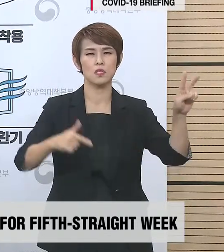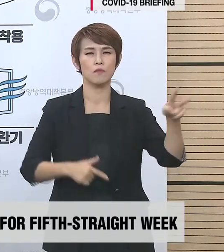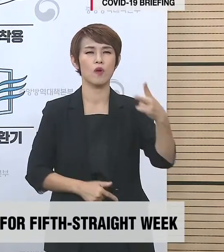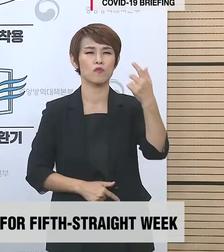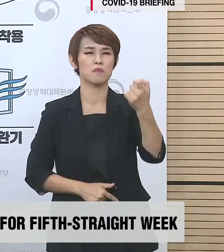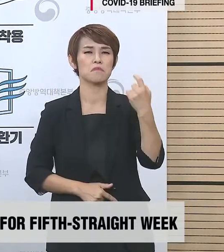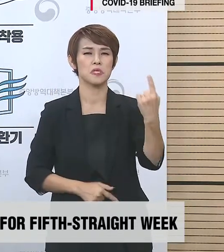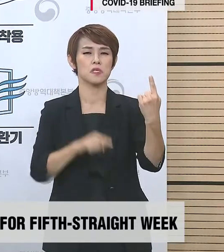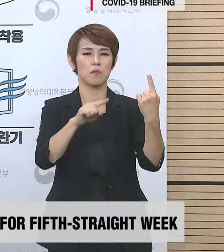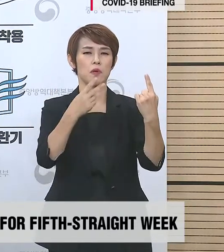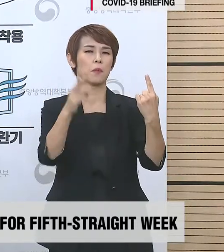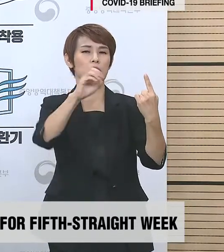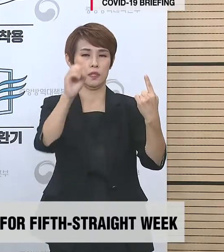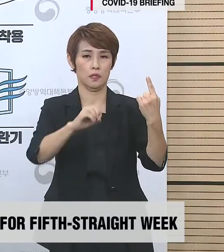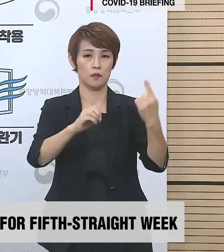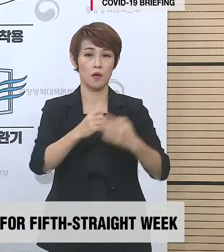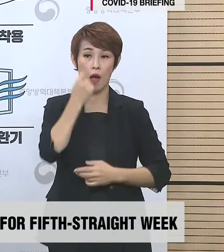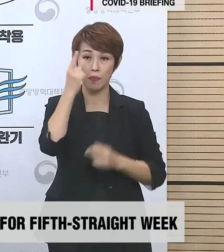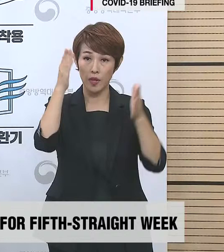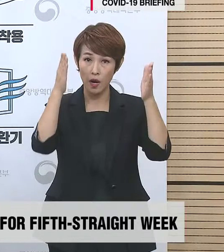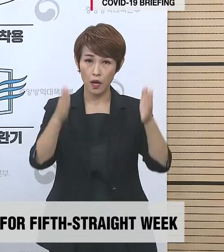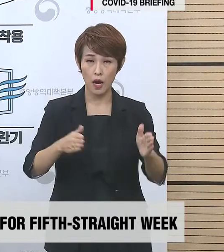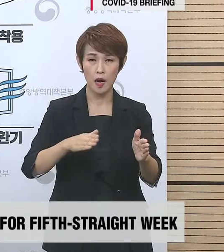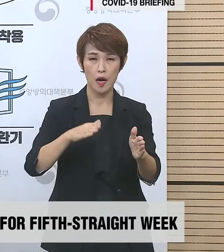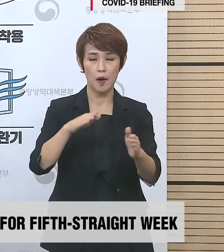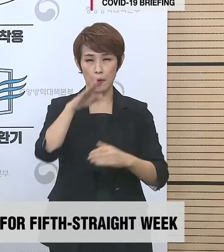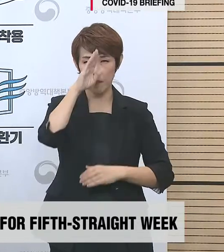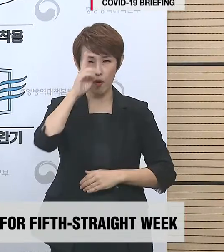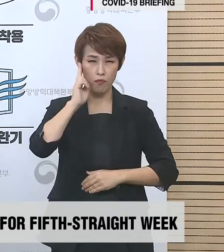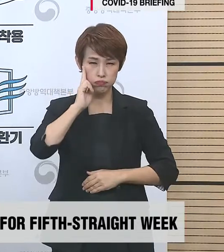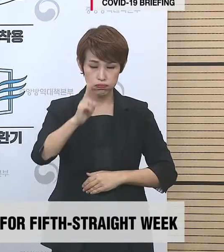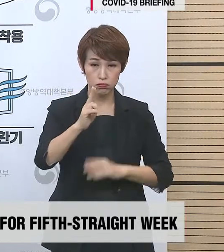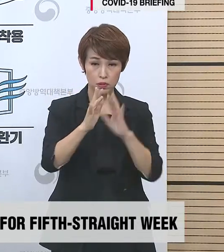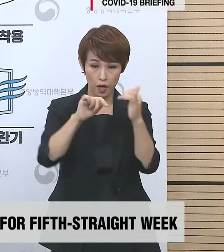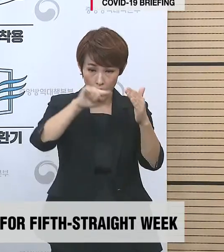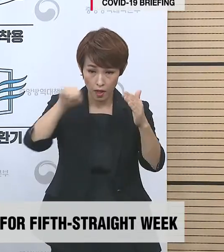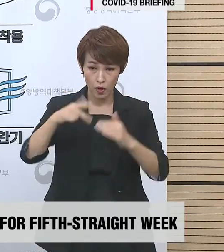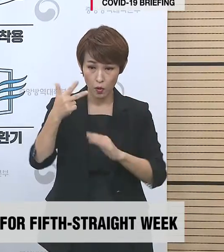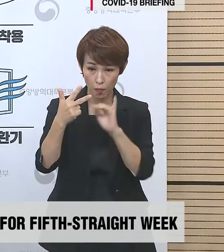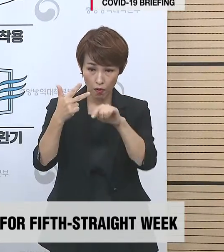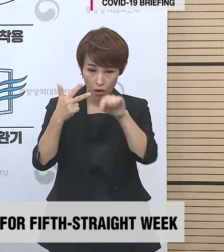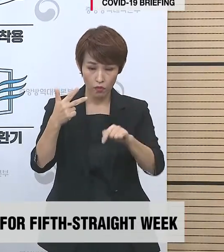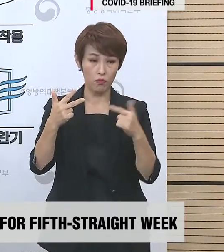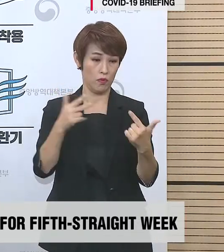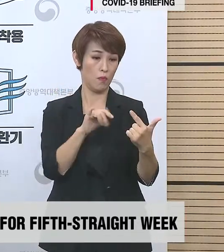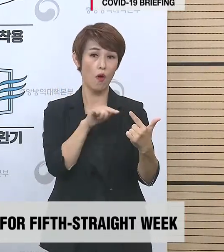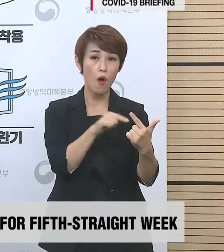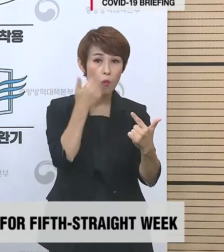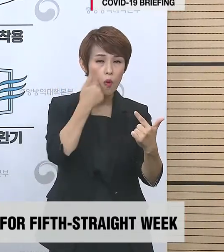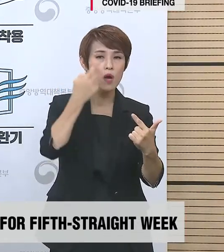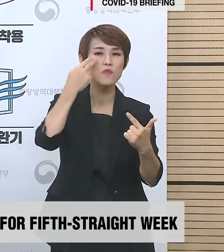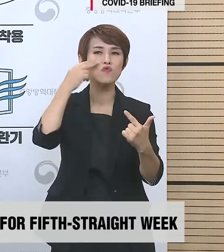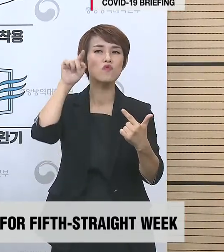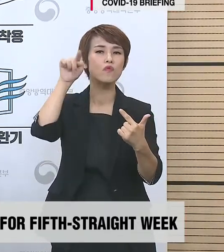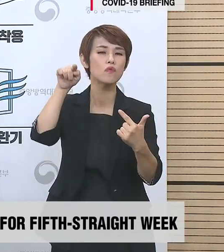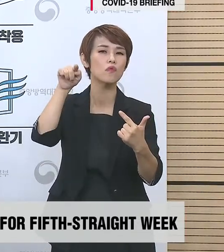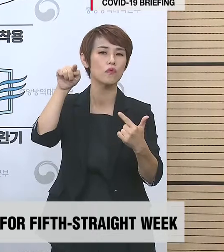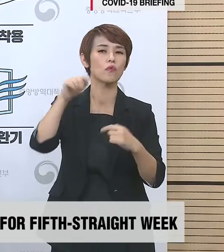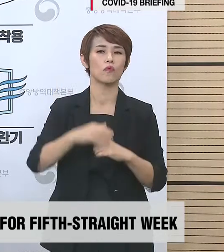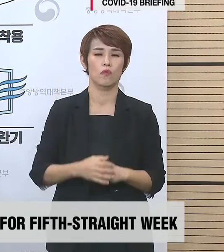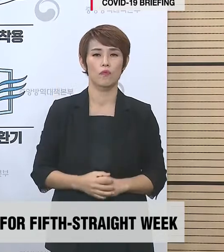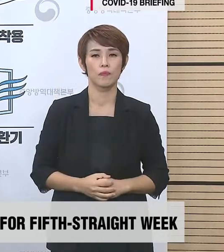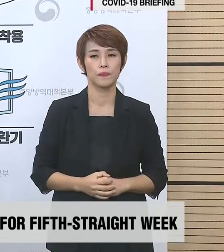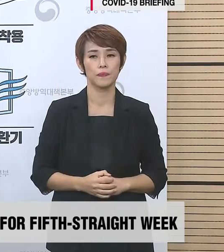151% increase of the daily weekly cases. And in Singapore as well, they have been witnessing an increase of the cases as